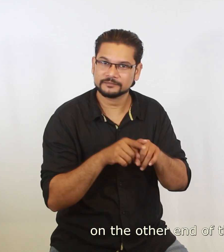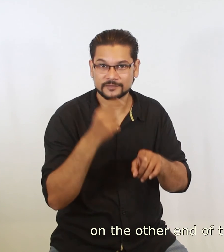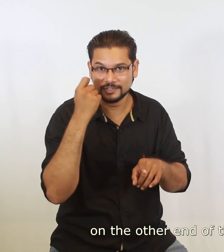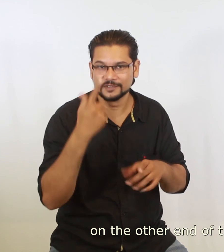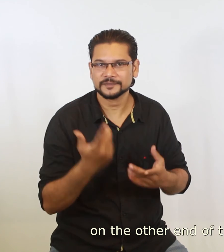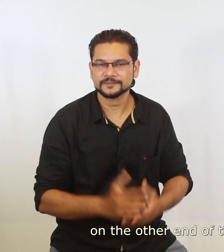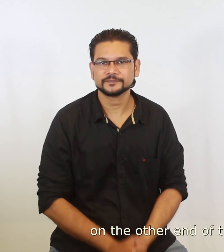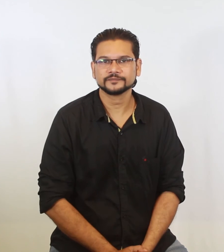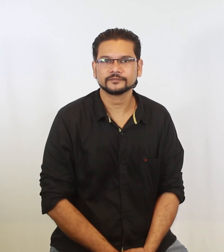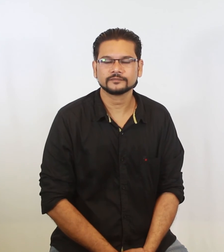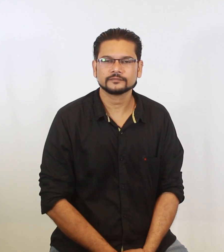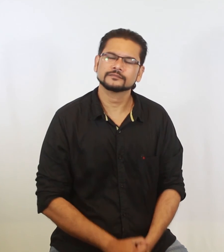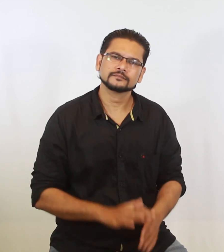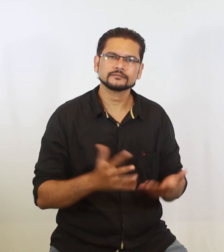of the pump.